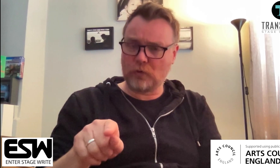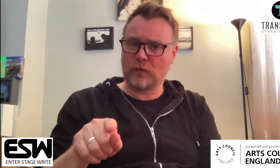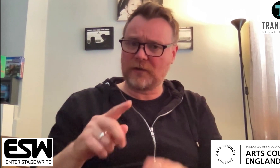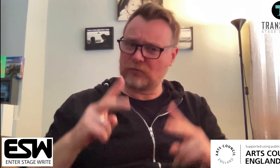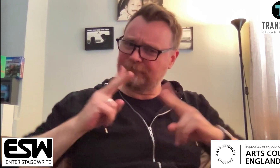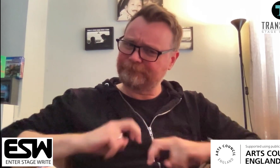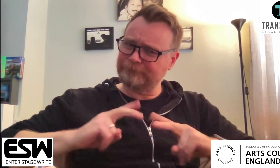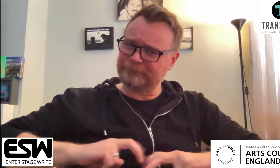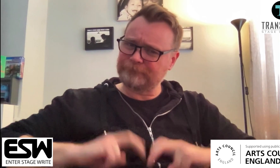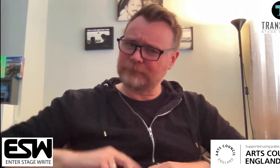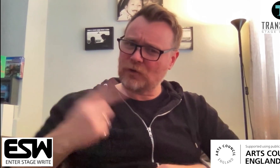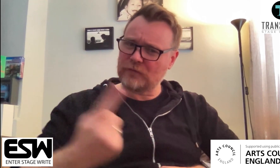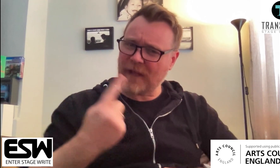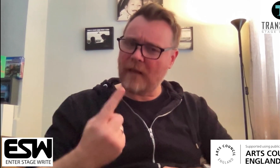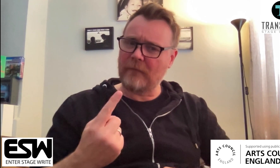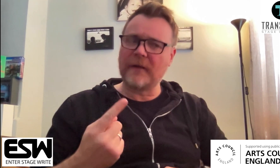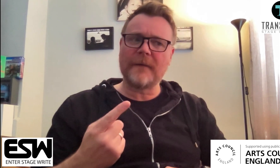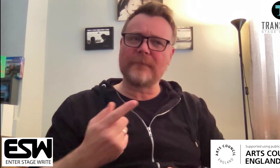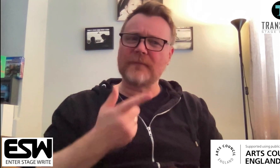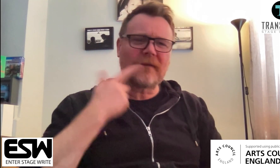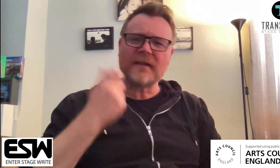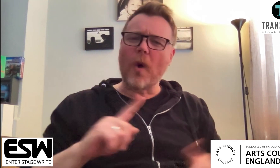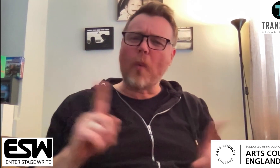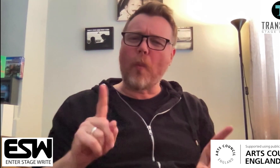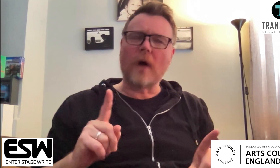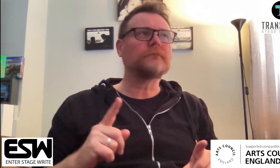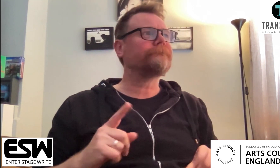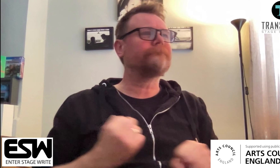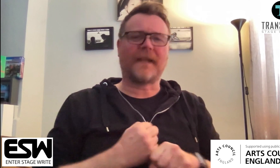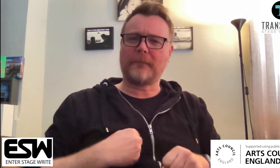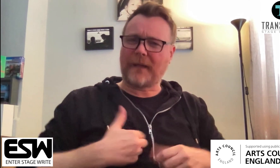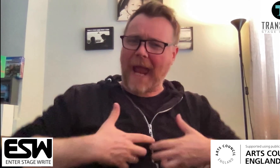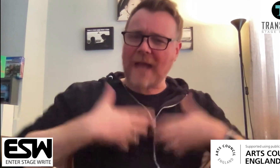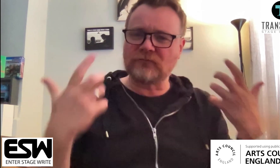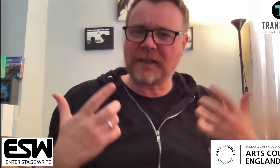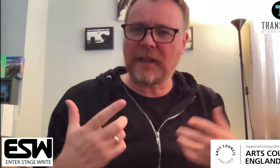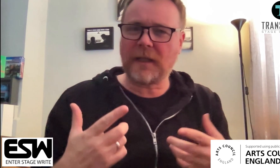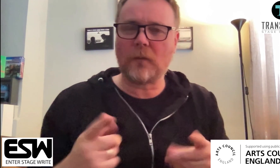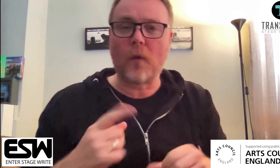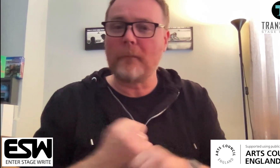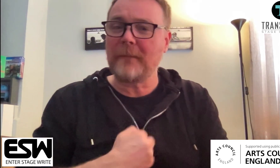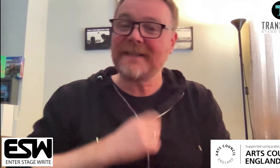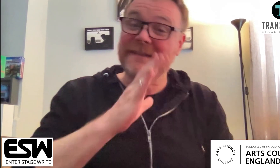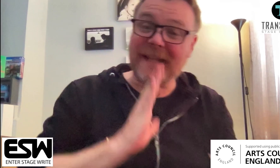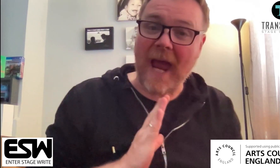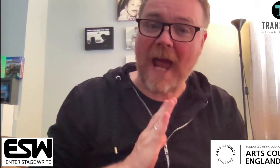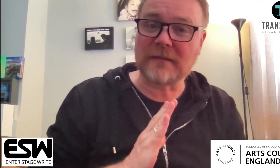The theme of your story. So here's an exercise for you to help you discover what your themes might be. To find out what makes